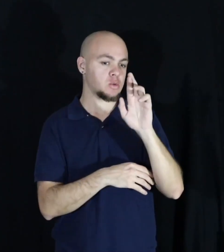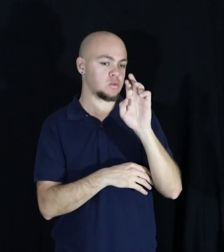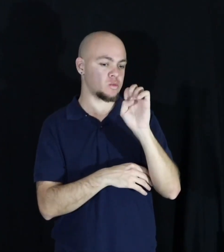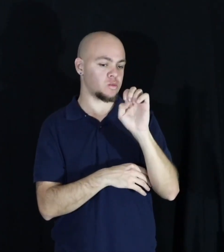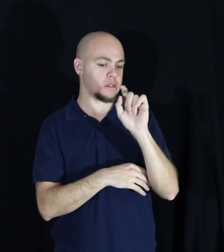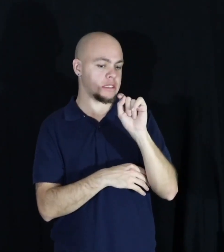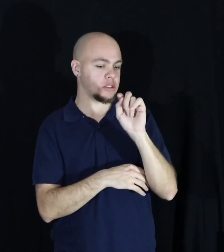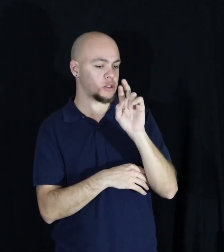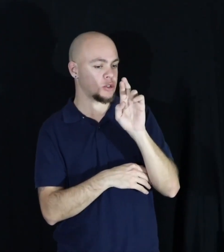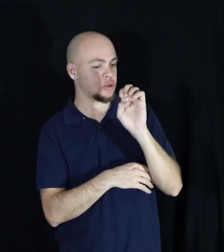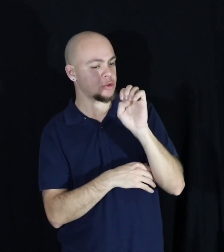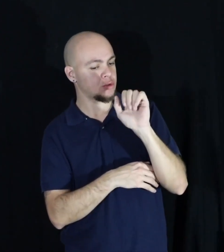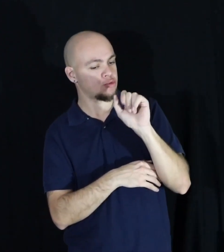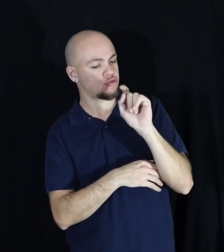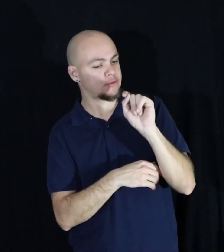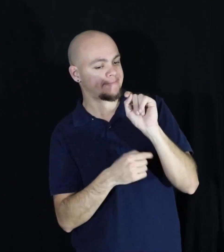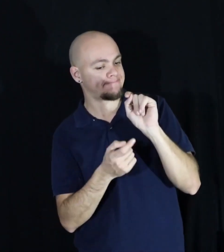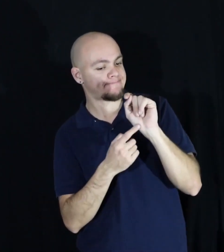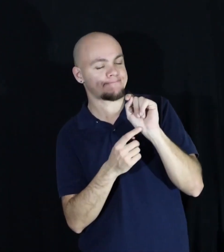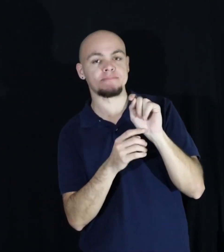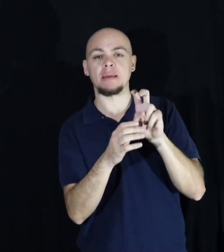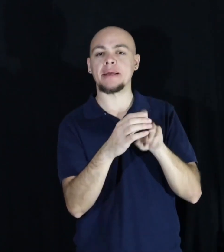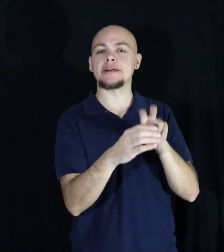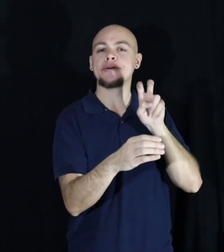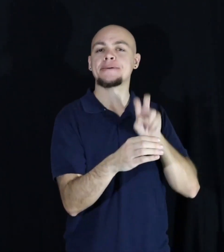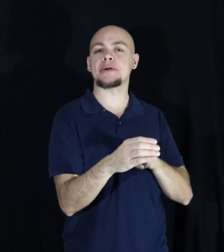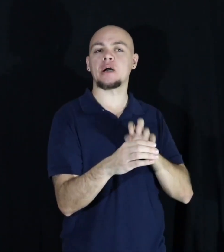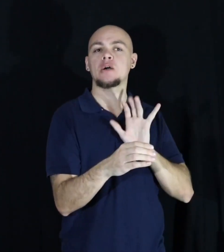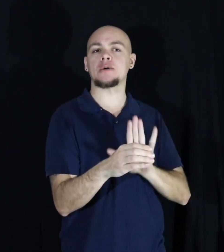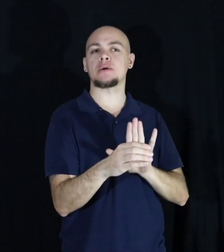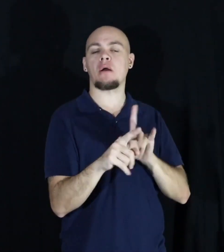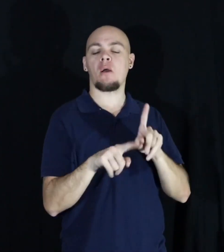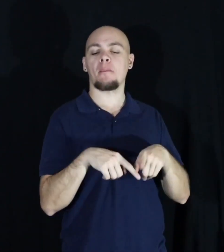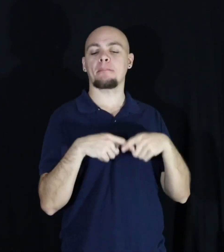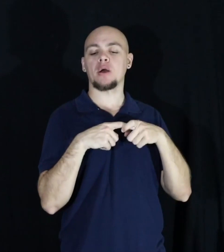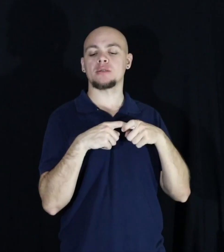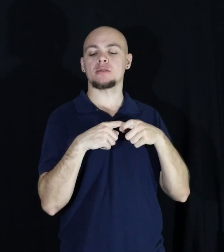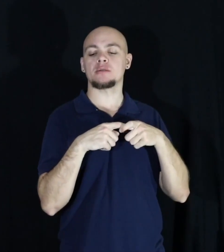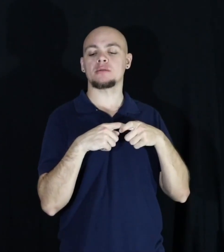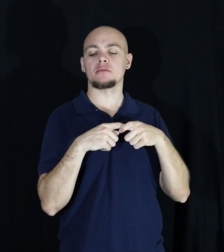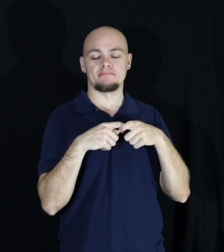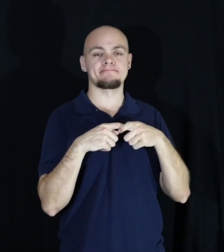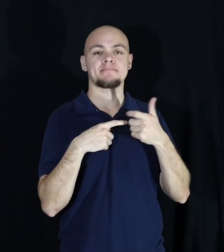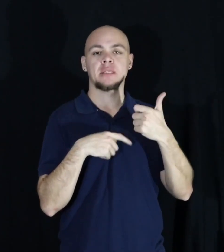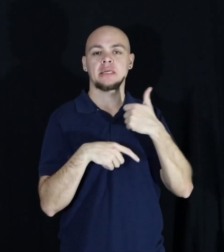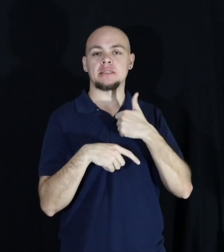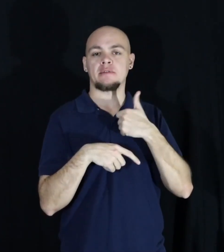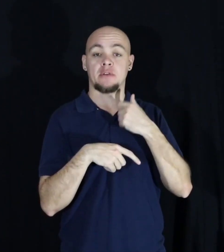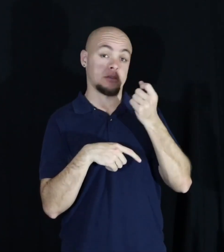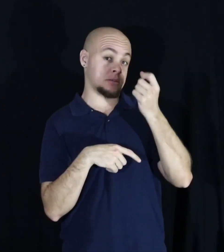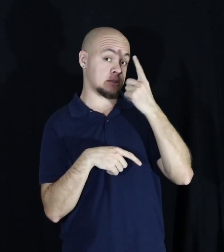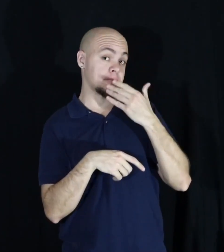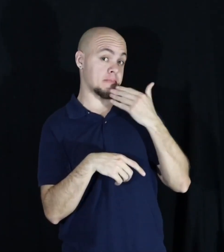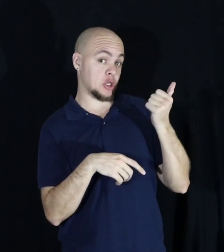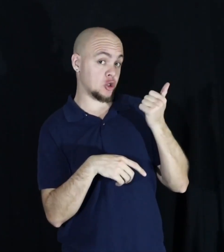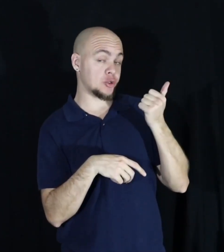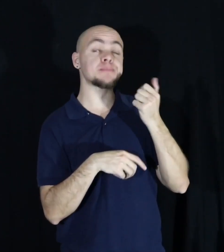is intentionally stepping away and taking a pause so that we can better understand ourselves and the